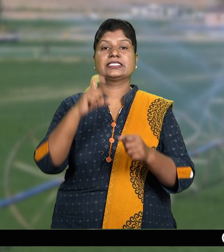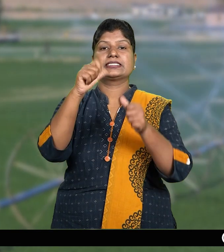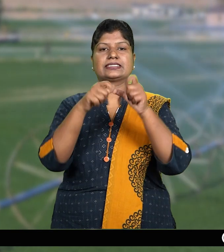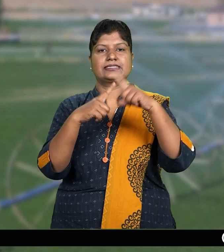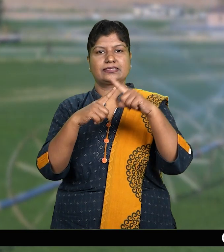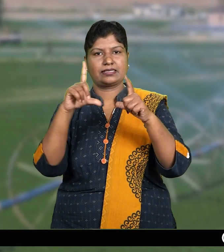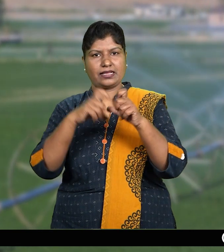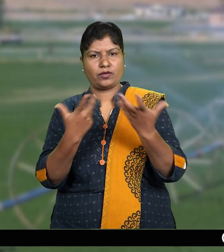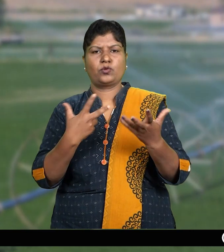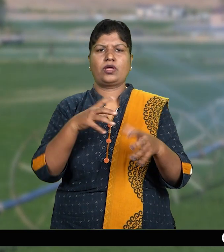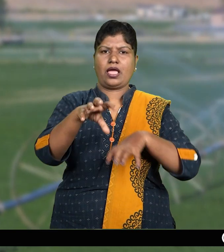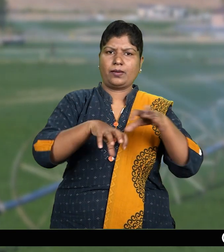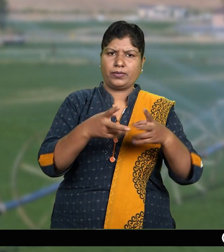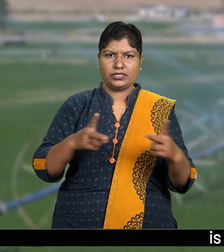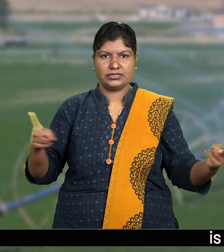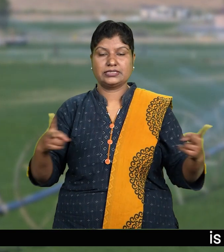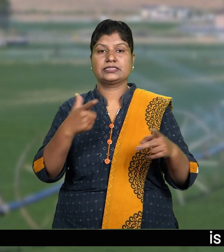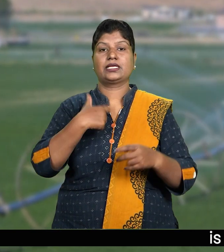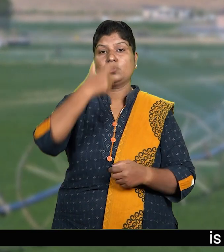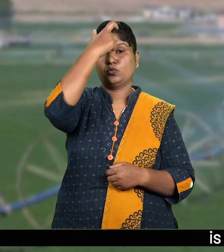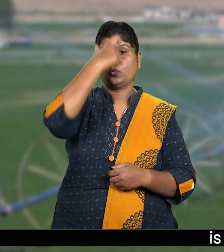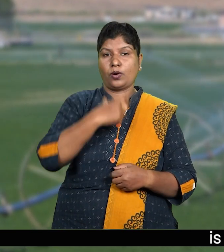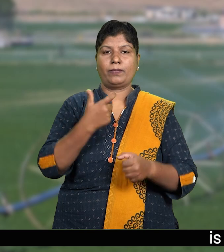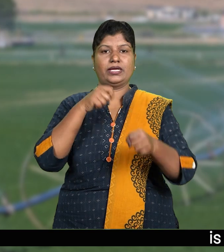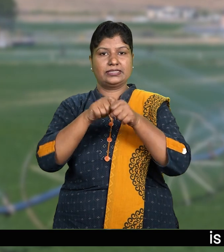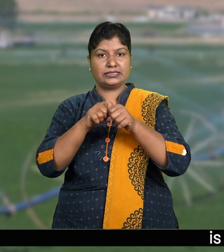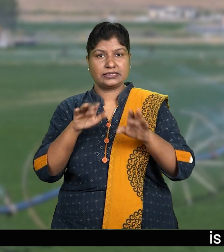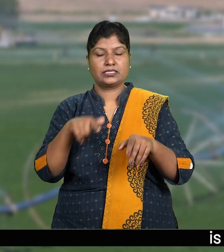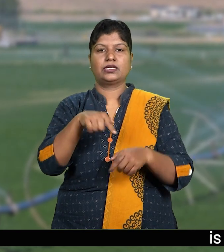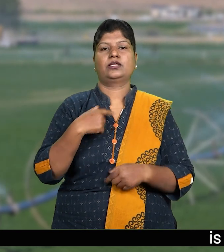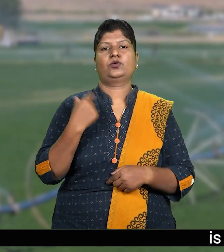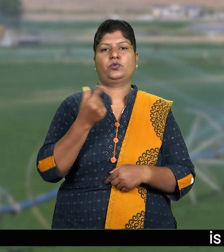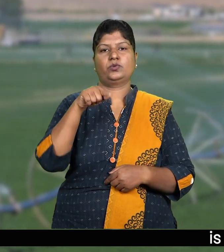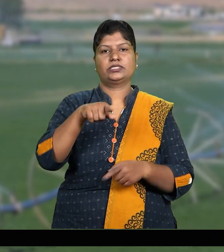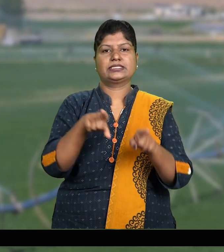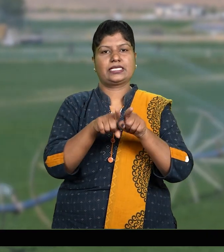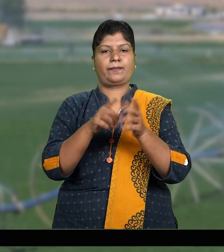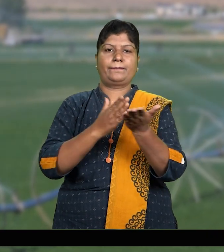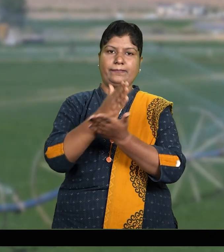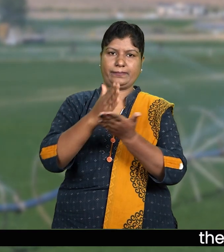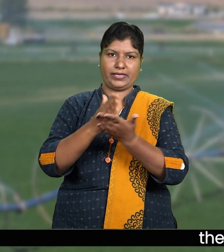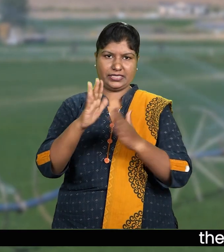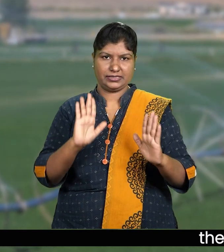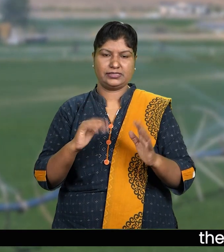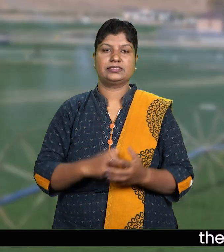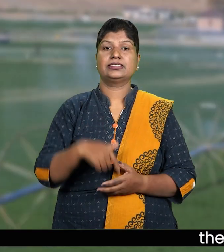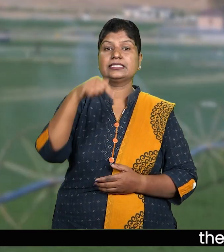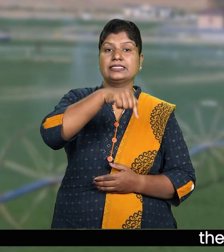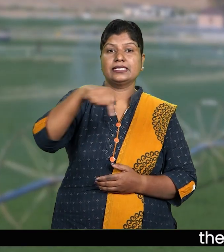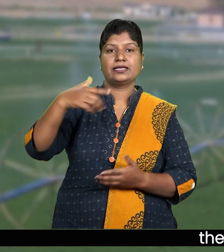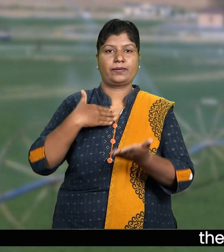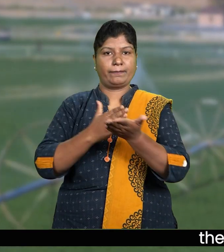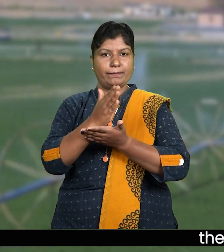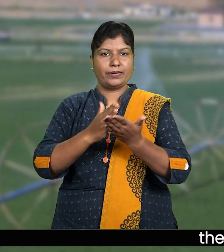Cattle or human labor is used in these methods. So, these methods